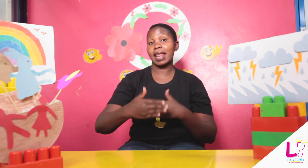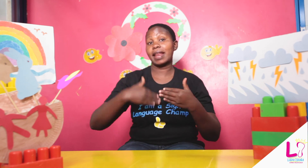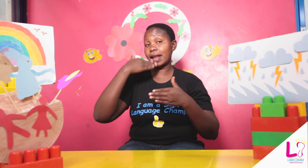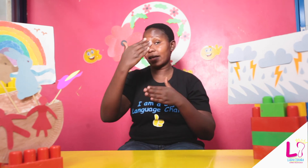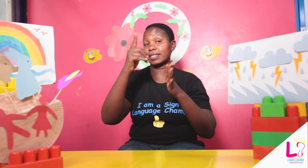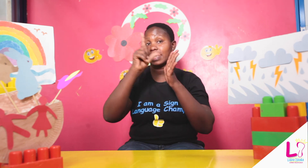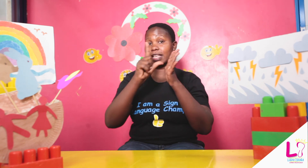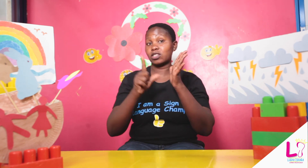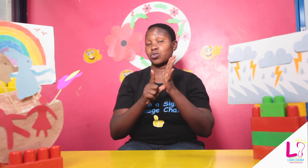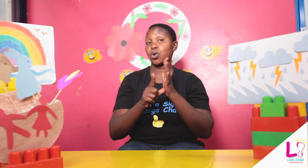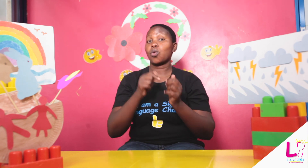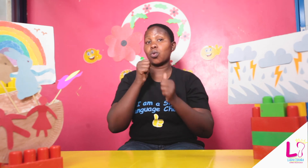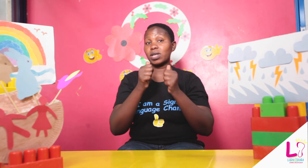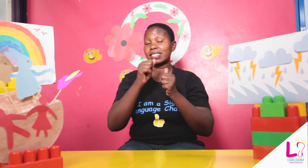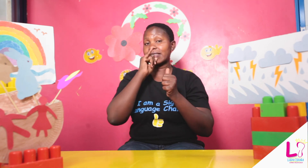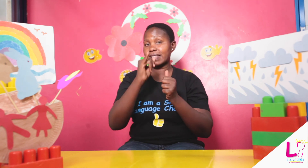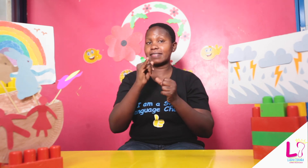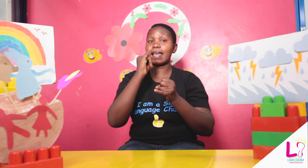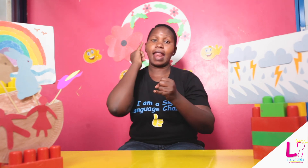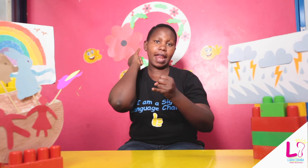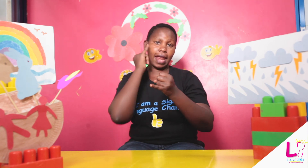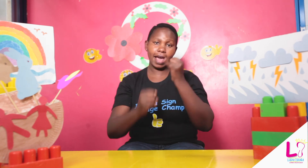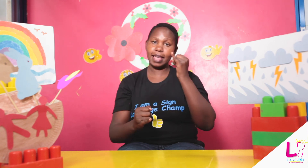See you next lesson, which is also the